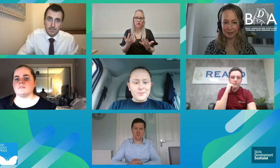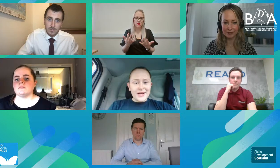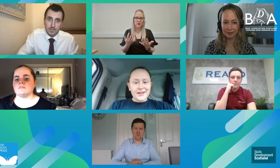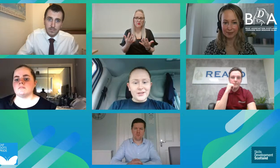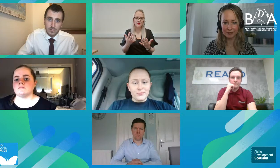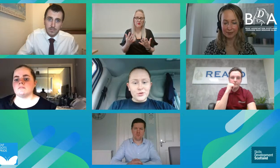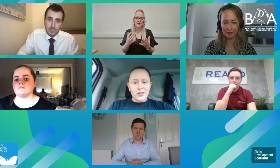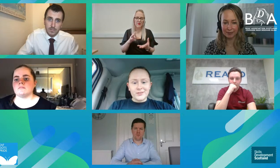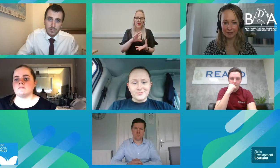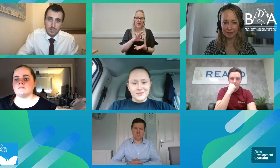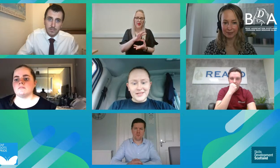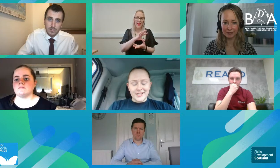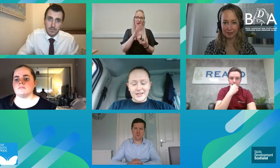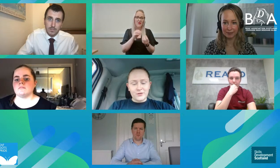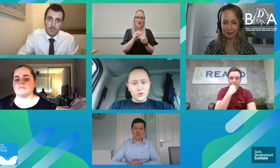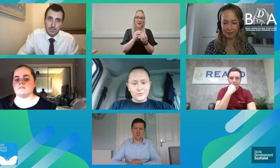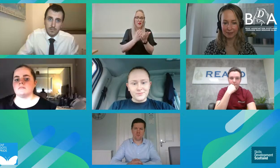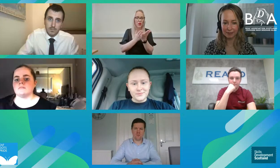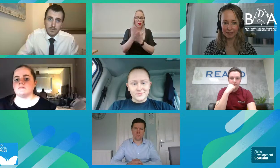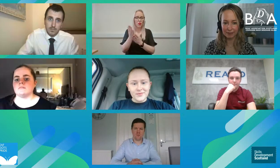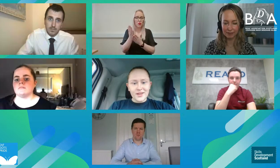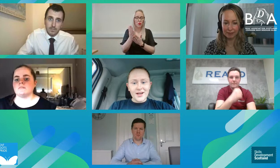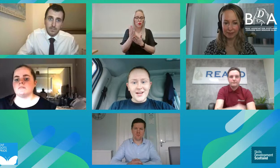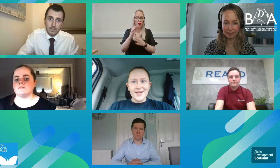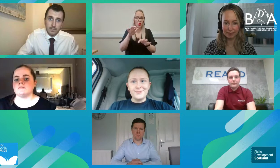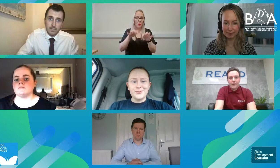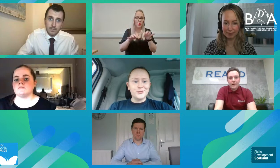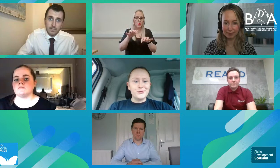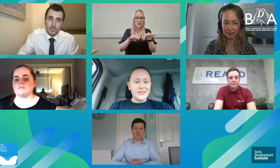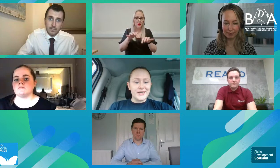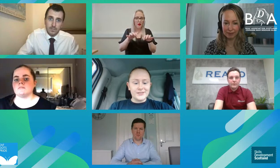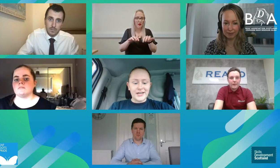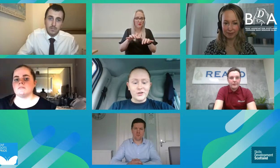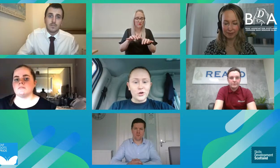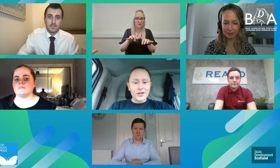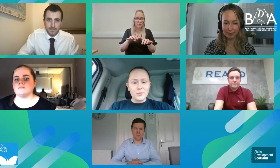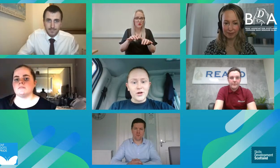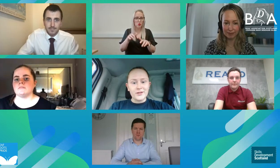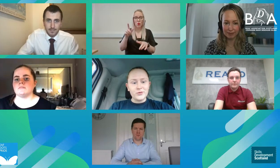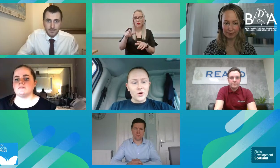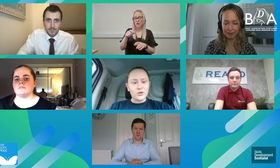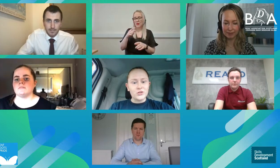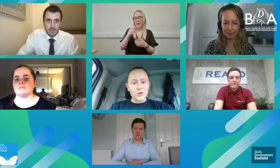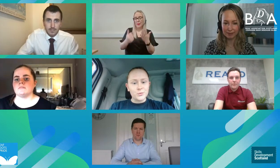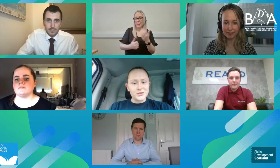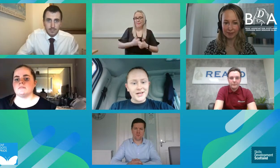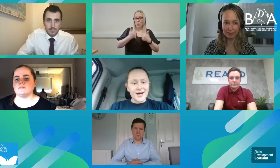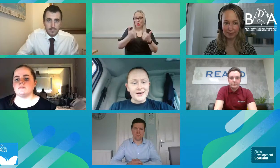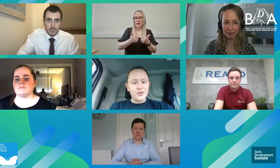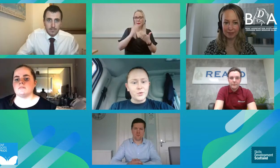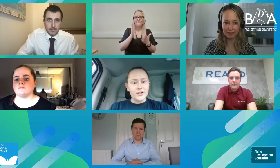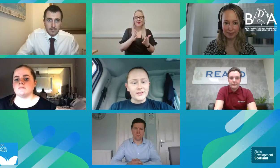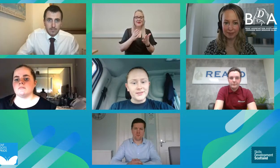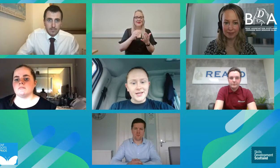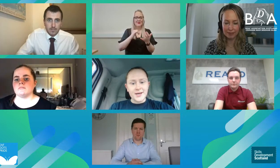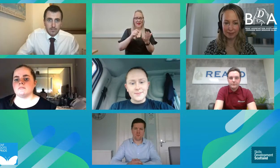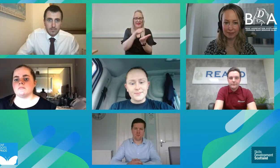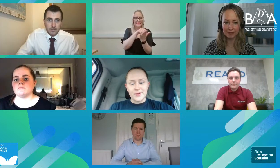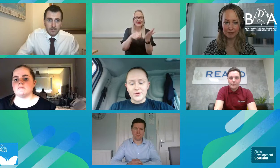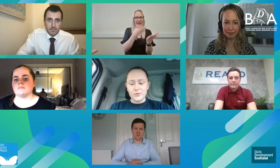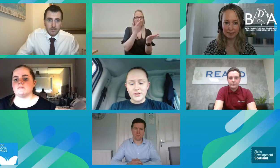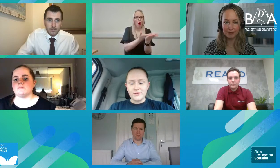everything's done by the computer and like a phone. So we sign on in the morning, we get all our jobs and that in the